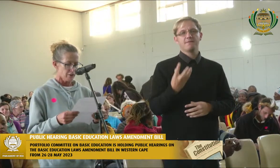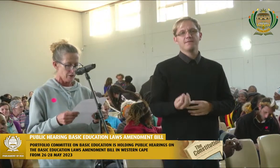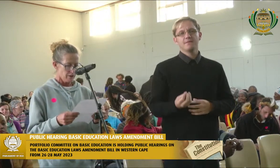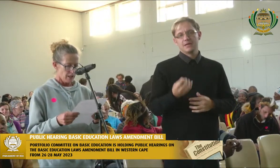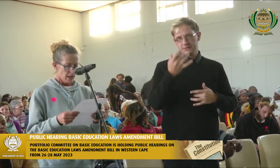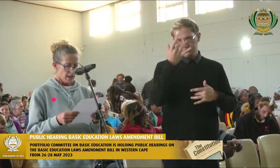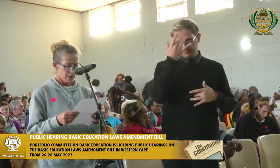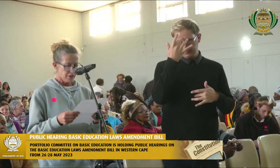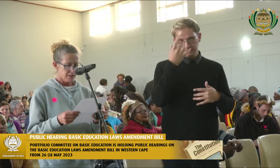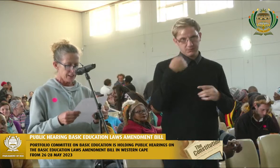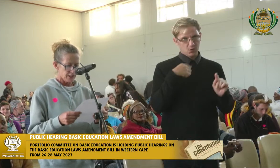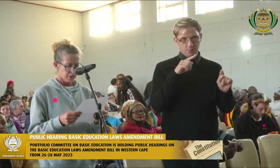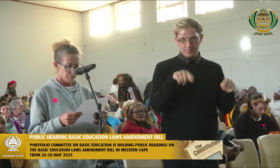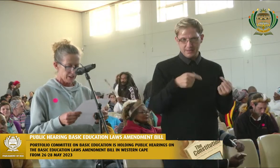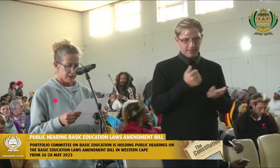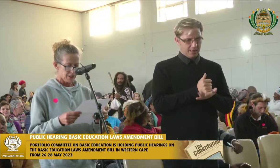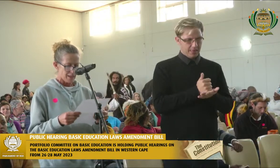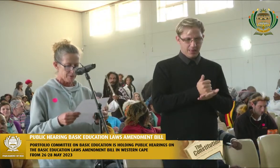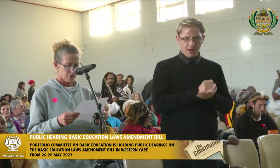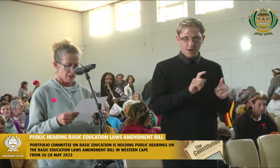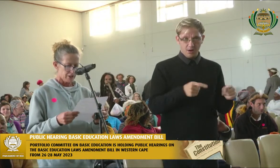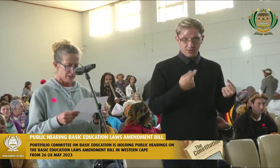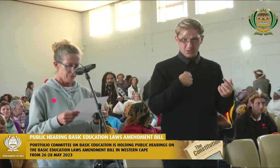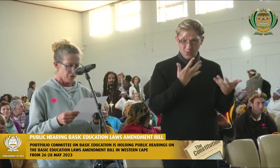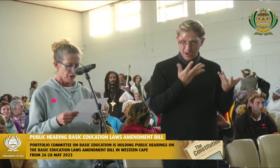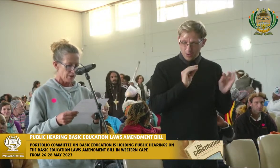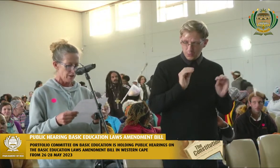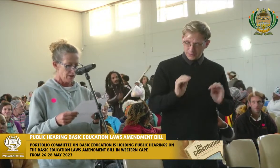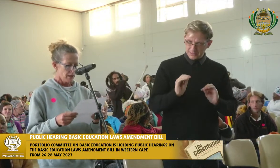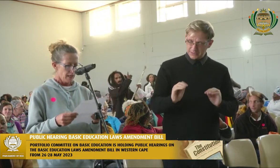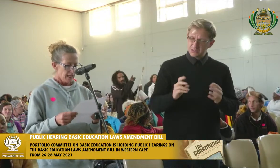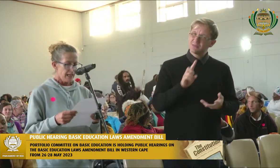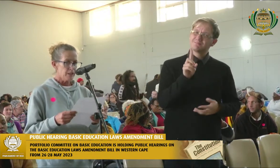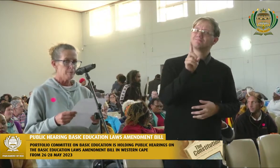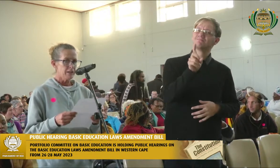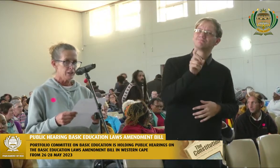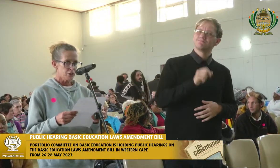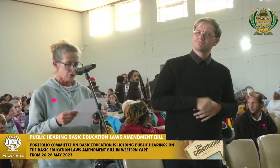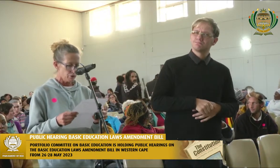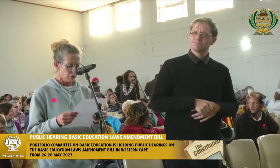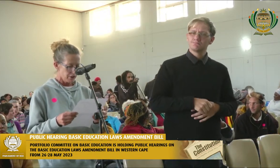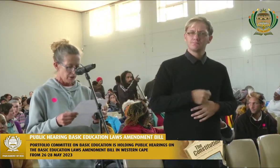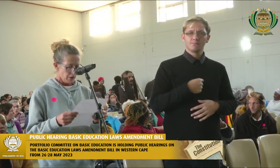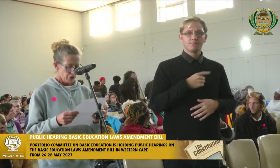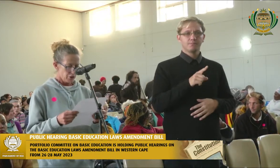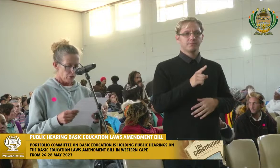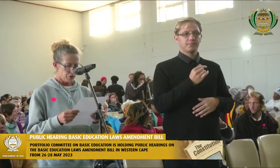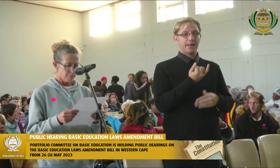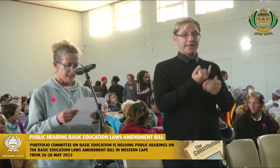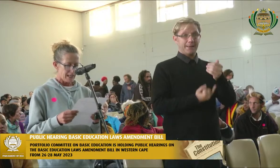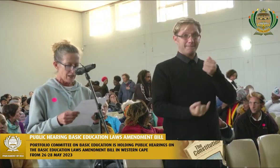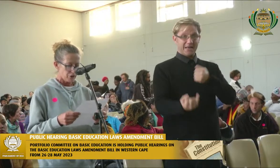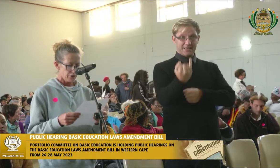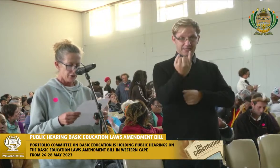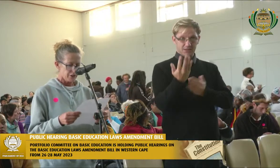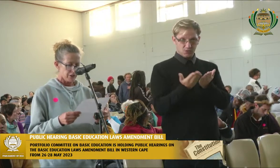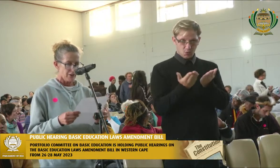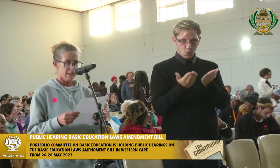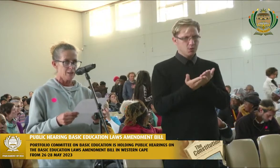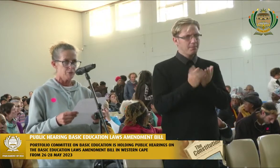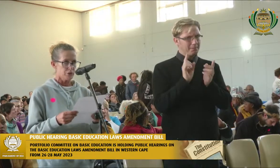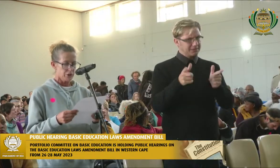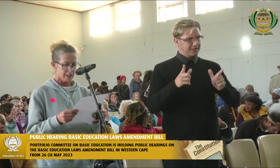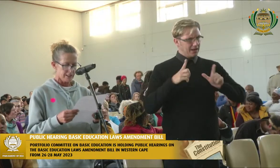sit still. How do you suggest we teach CAPS curriculum to her? Independent schools should also be allowed to